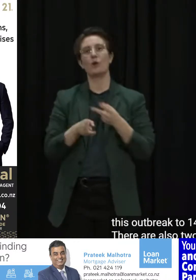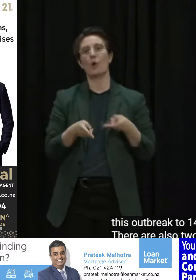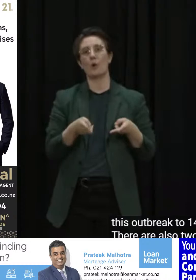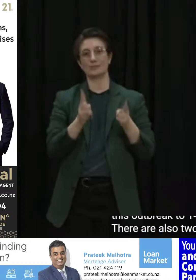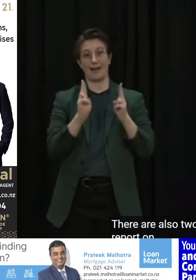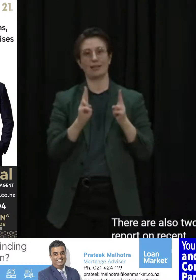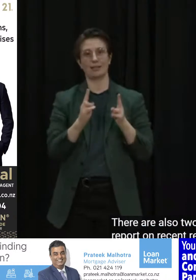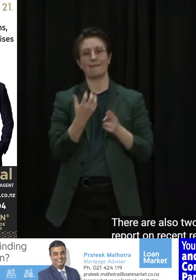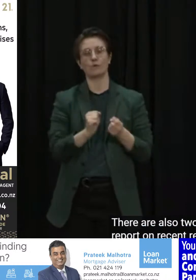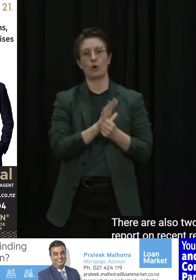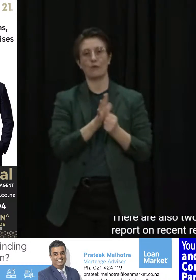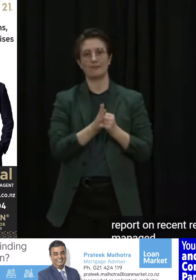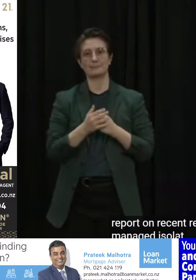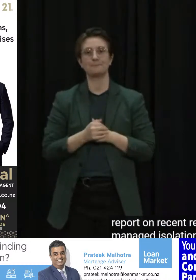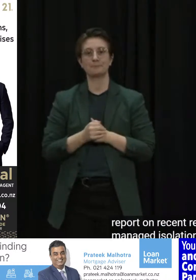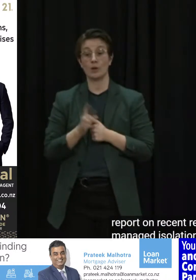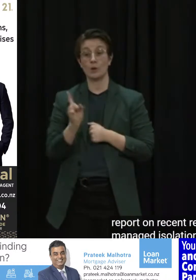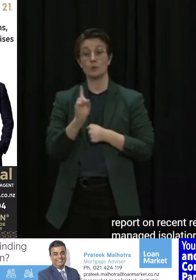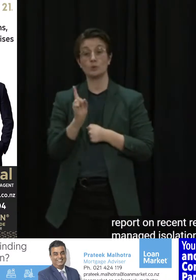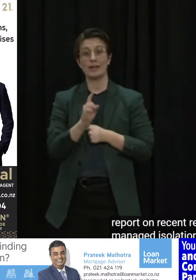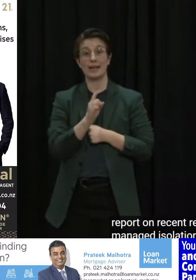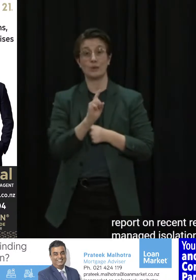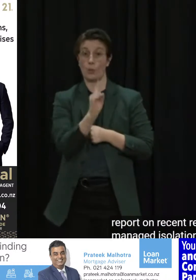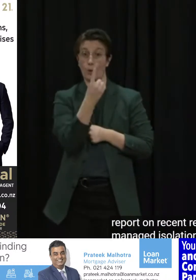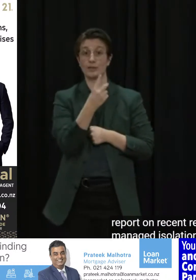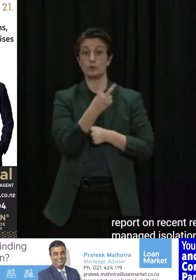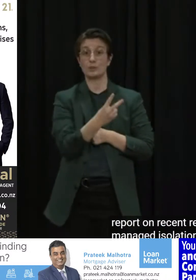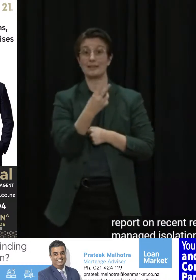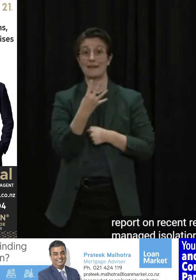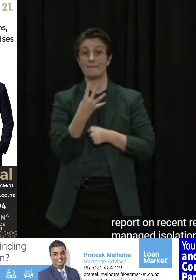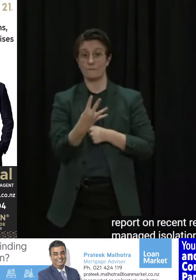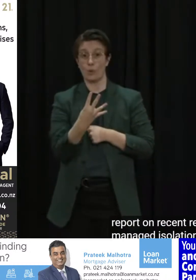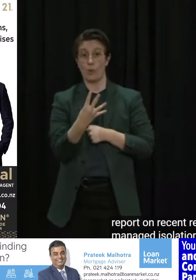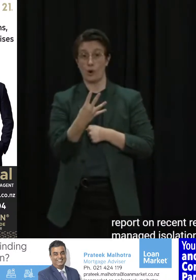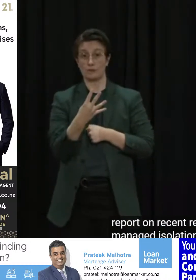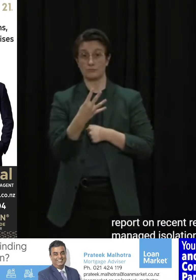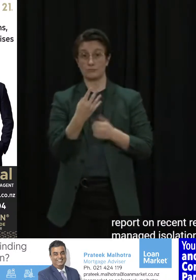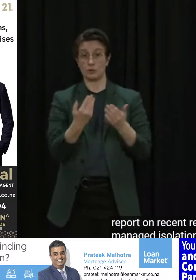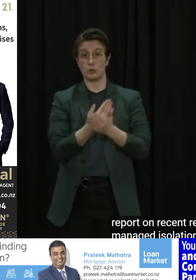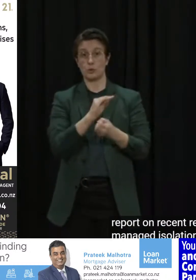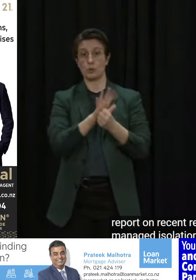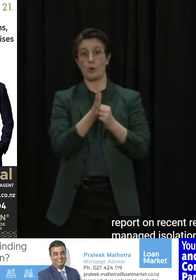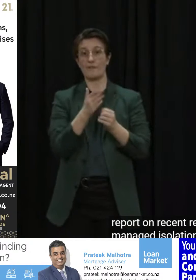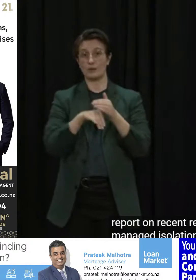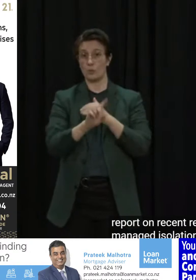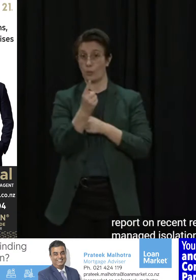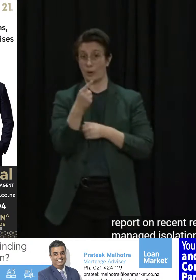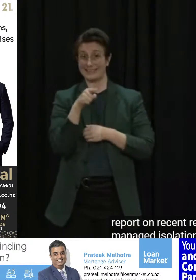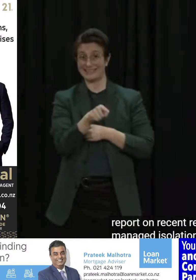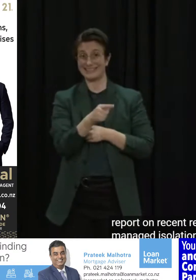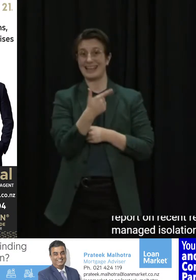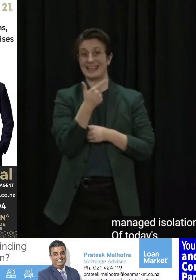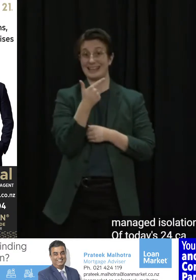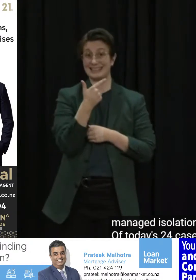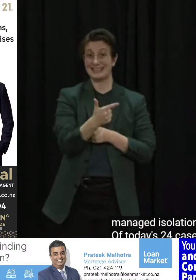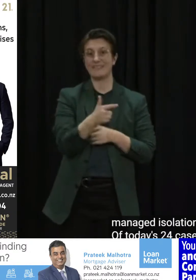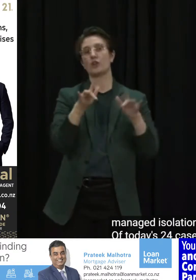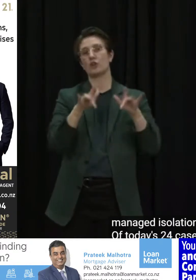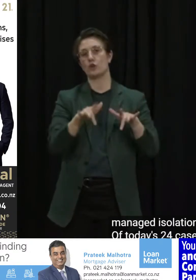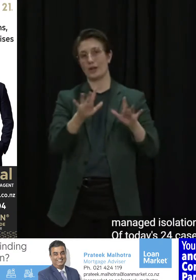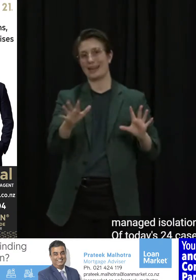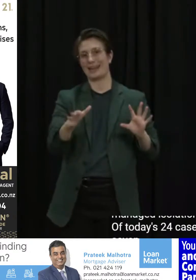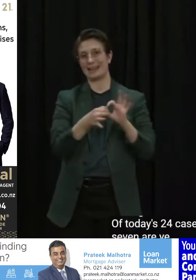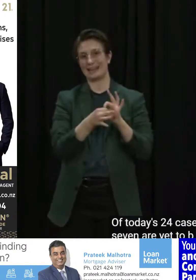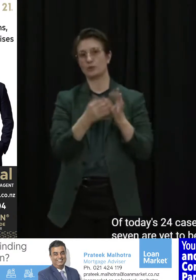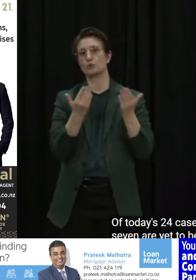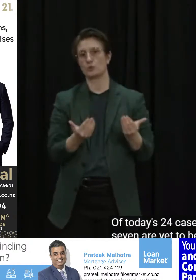today's 24 cases in Auckland, 7 are yet to be linked to a current case, and interviews